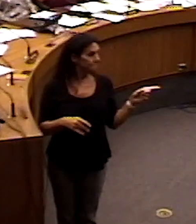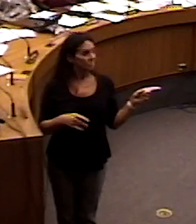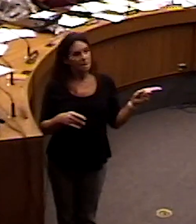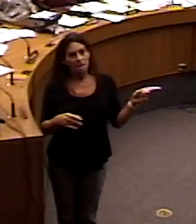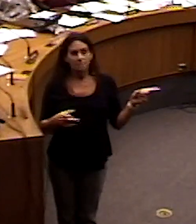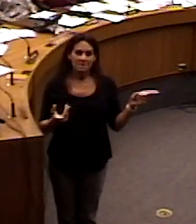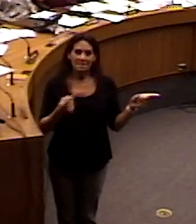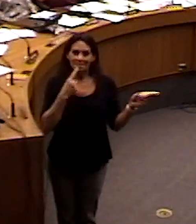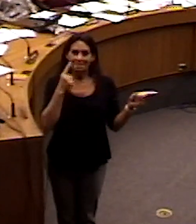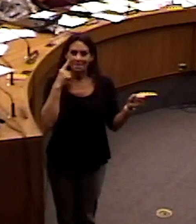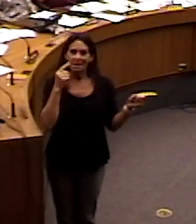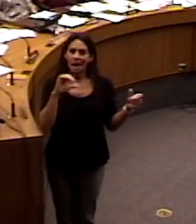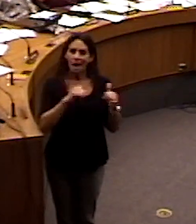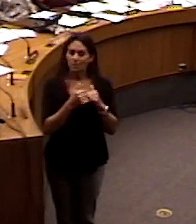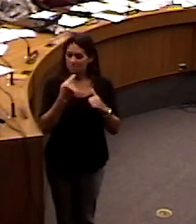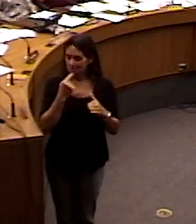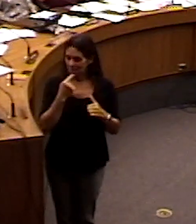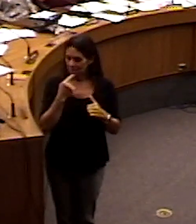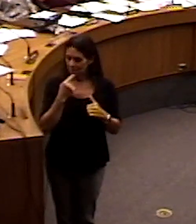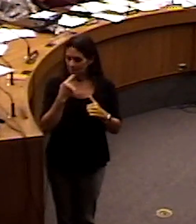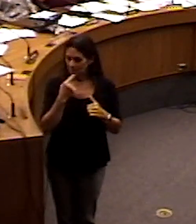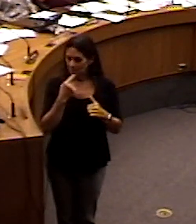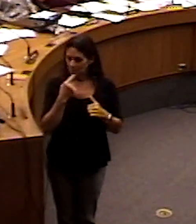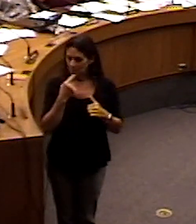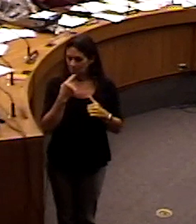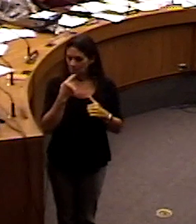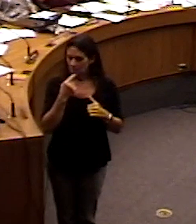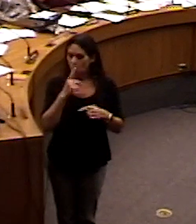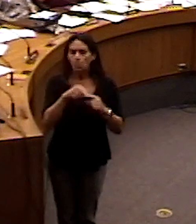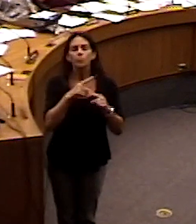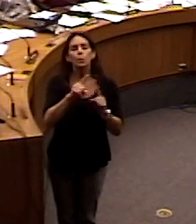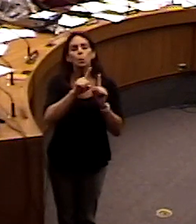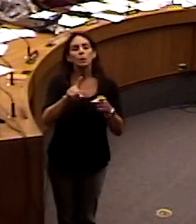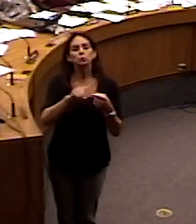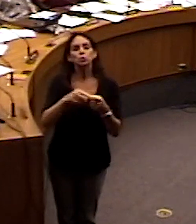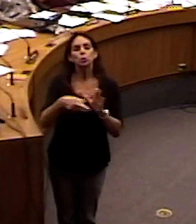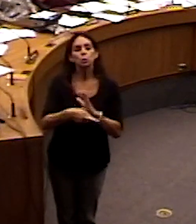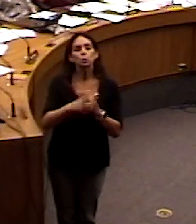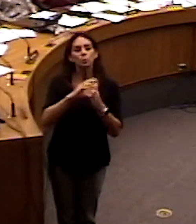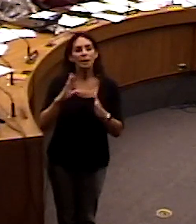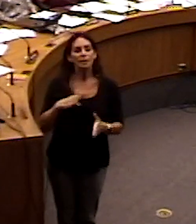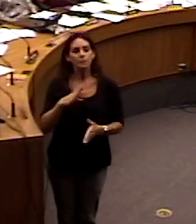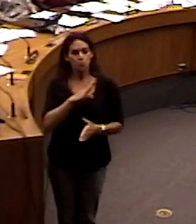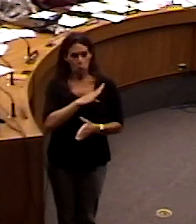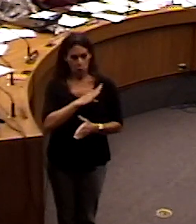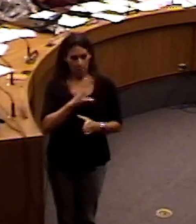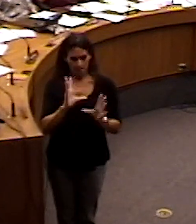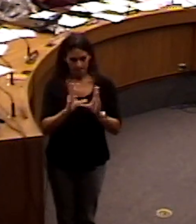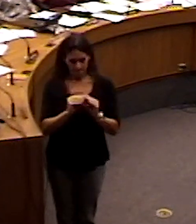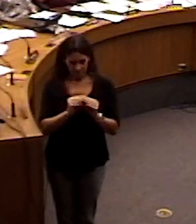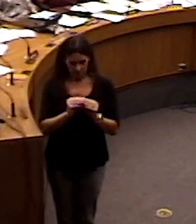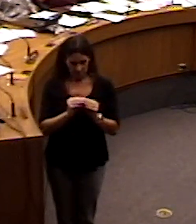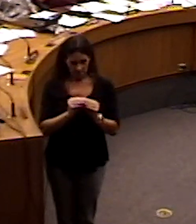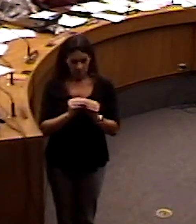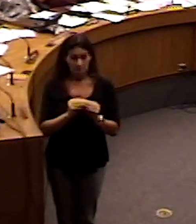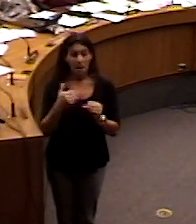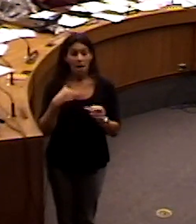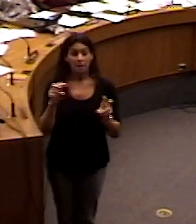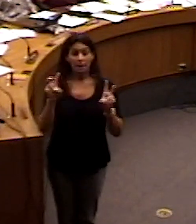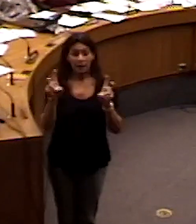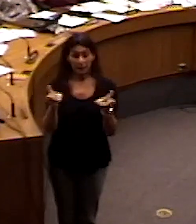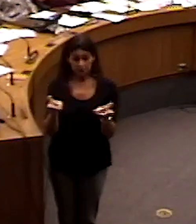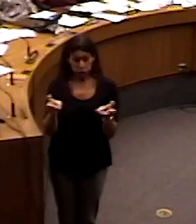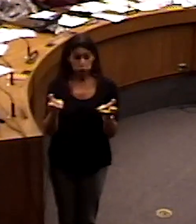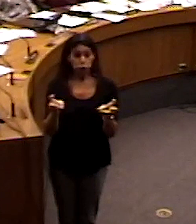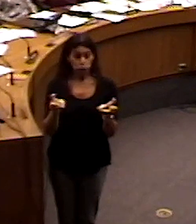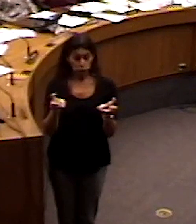for instance, when we went to the rent review board meeting in December or whenever it was, and there was an issue with the fence, and